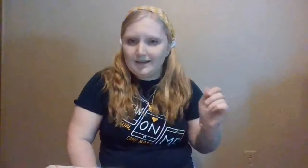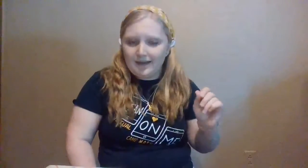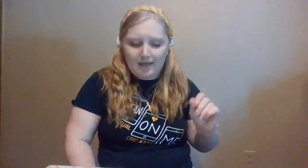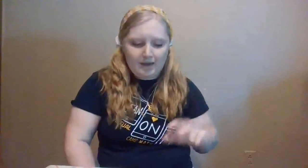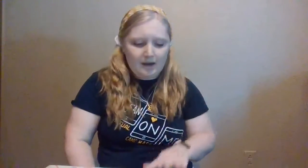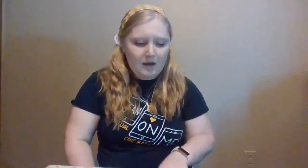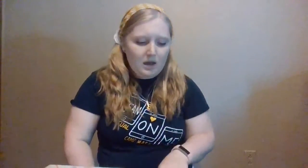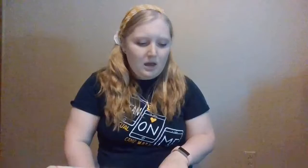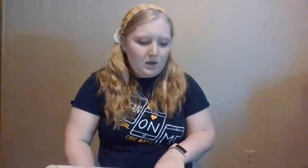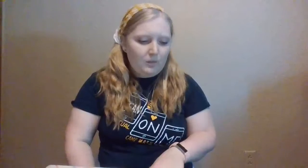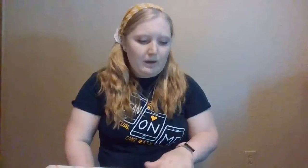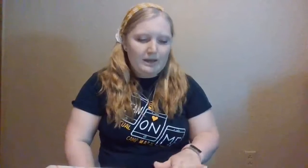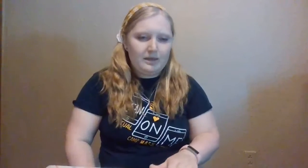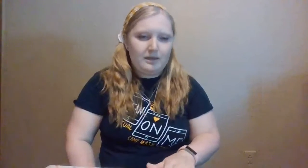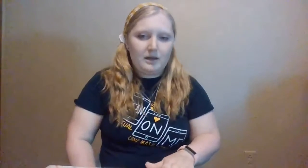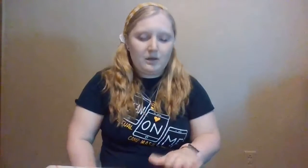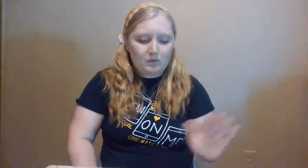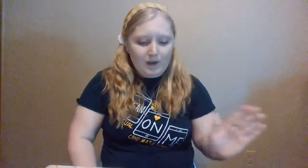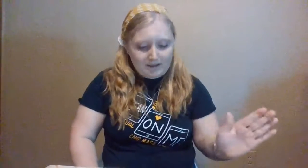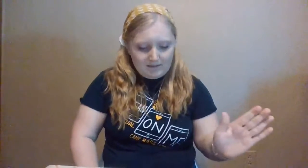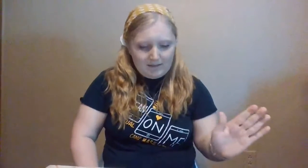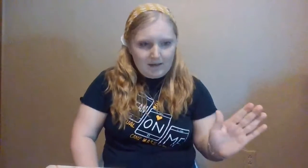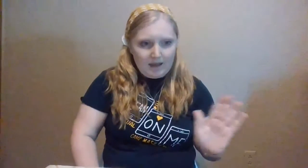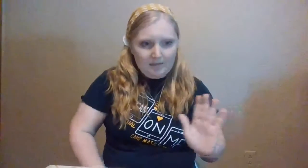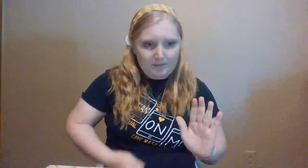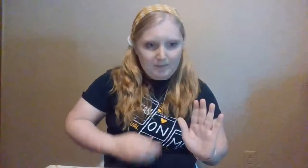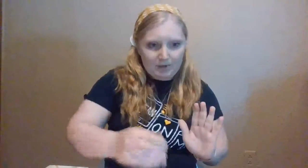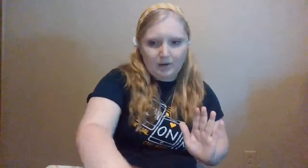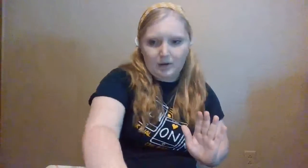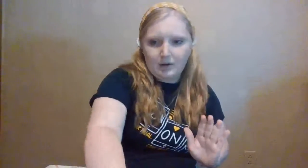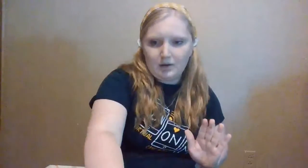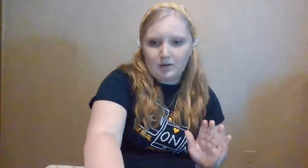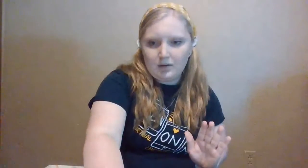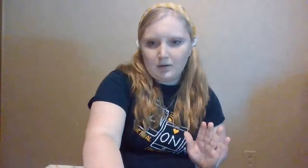of together with write and book.